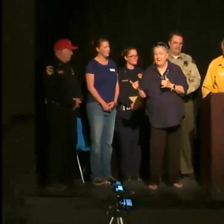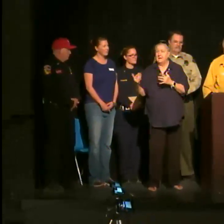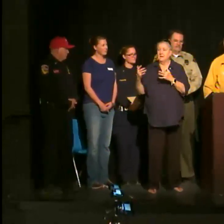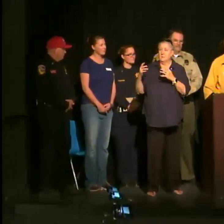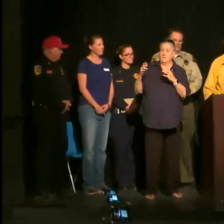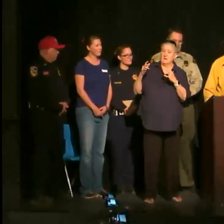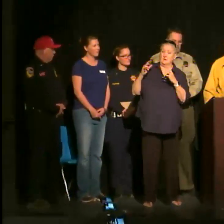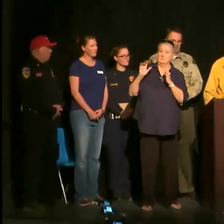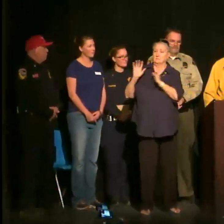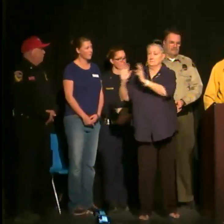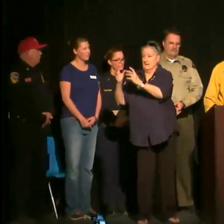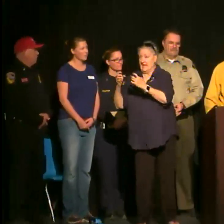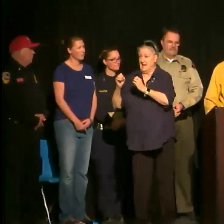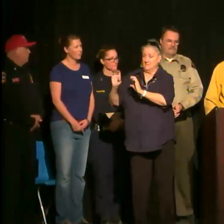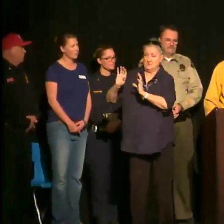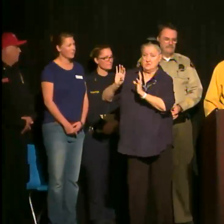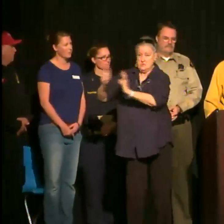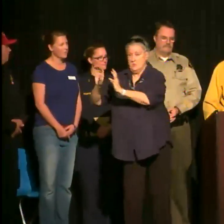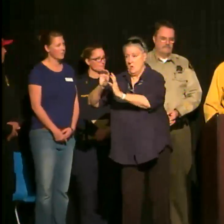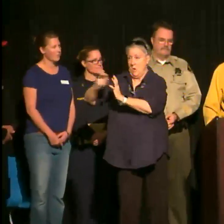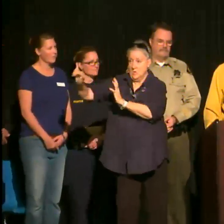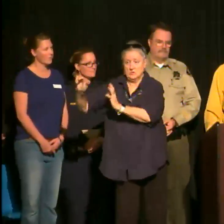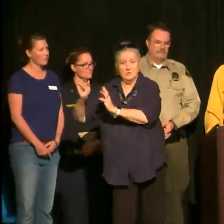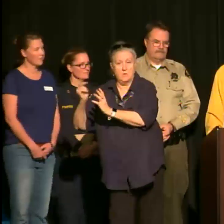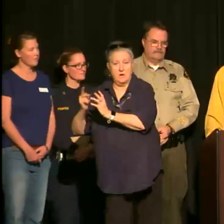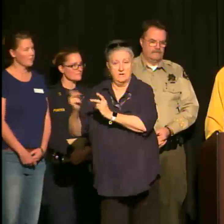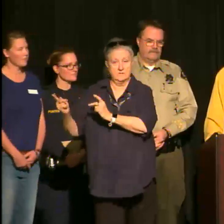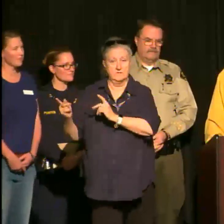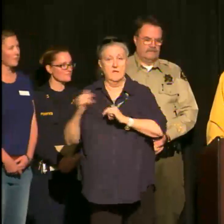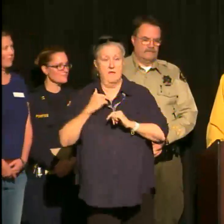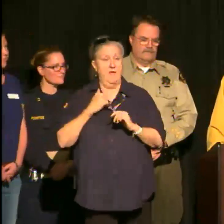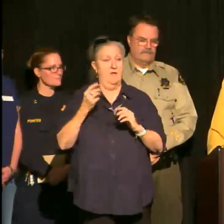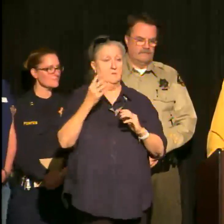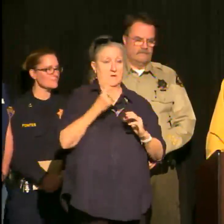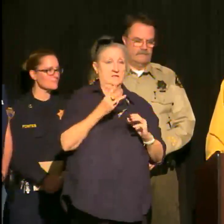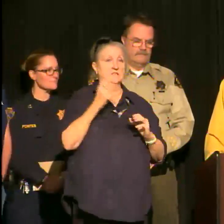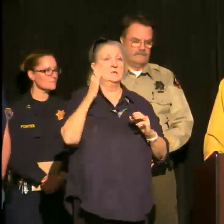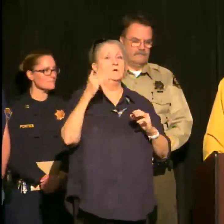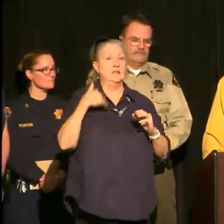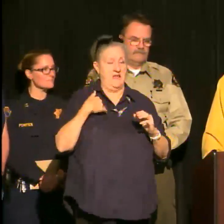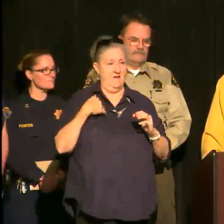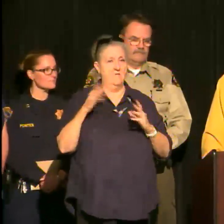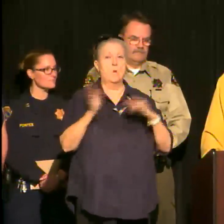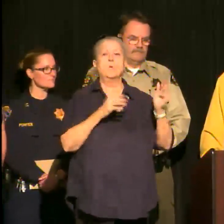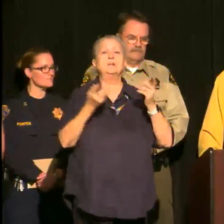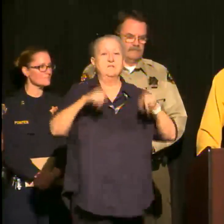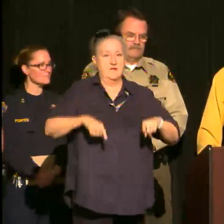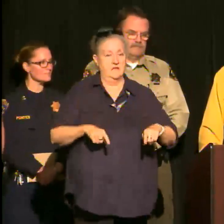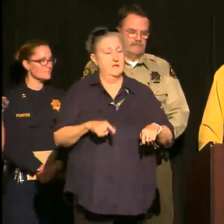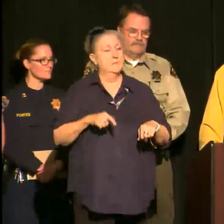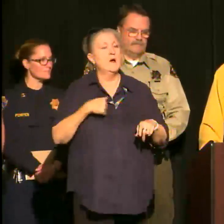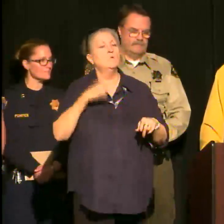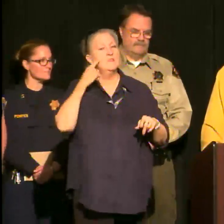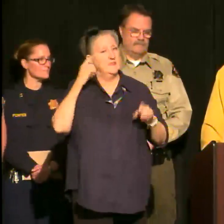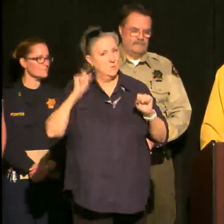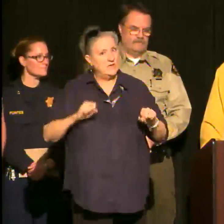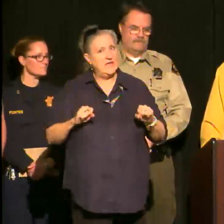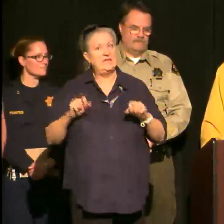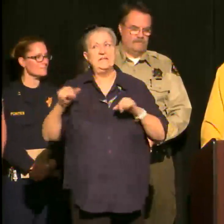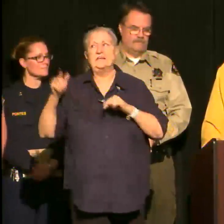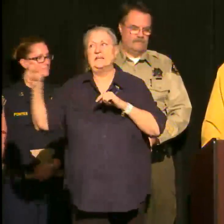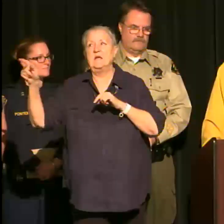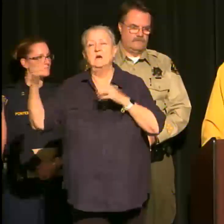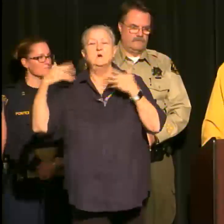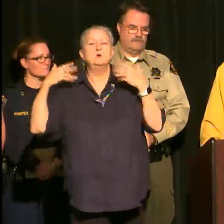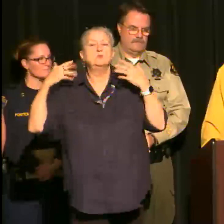it. We're putting every effort to hold it right where it is. And on Wednesday, we're having an event coming up. But we think we can get it cool enough by